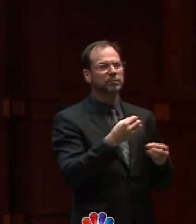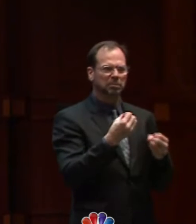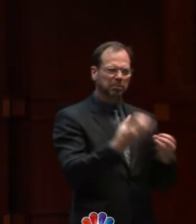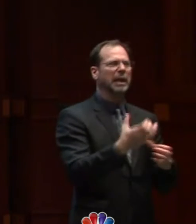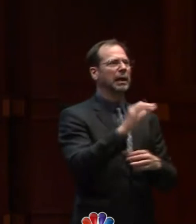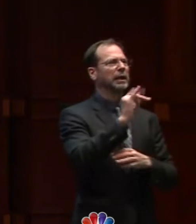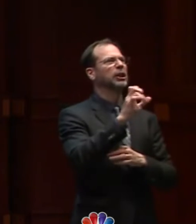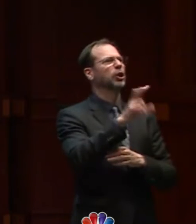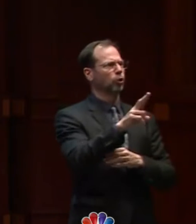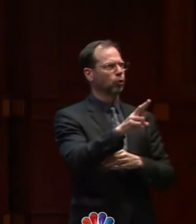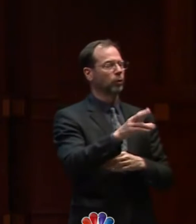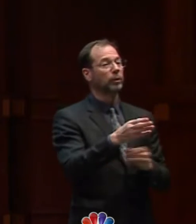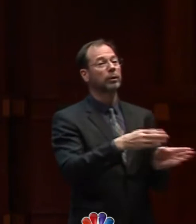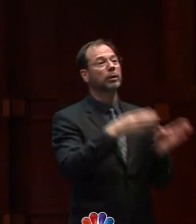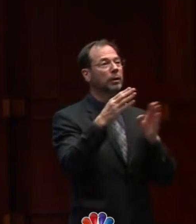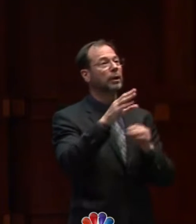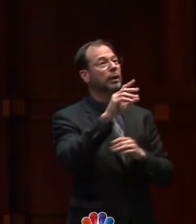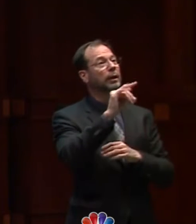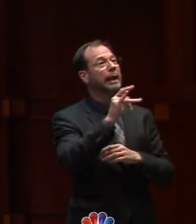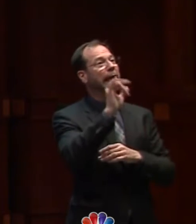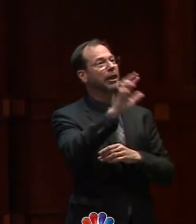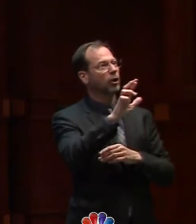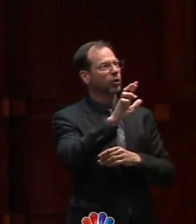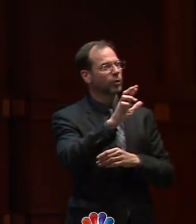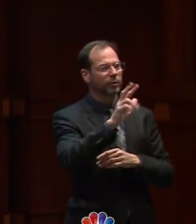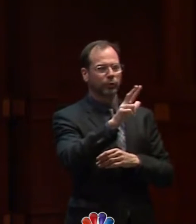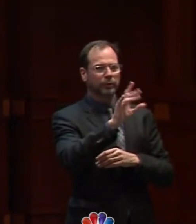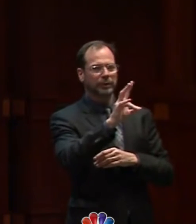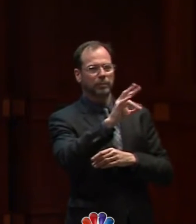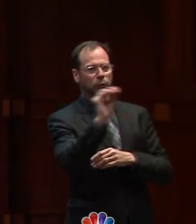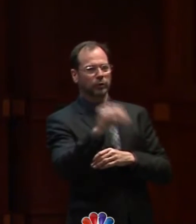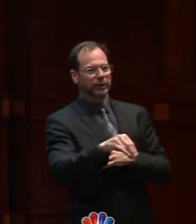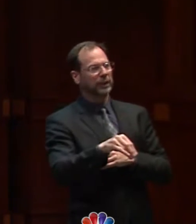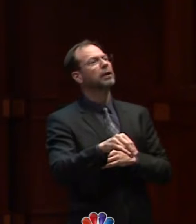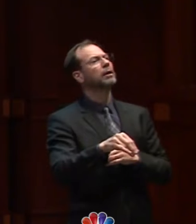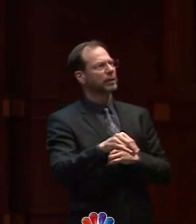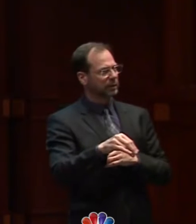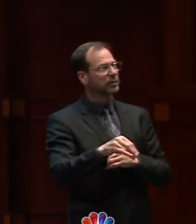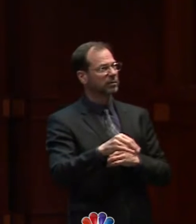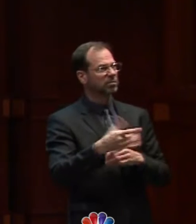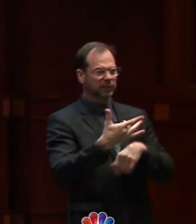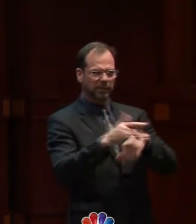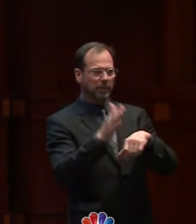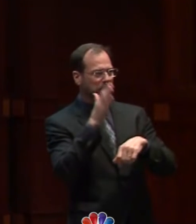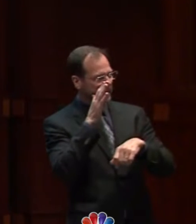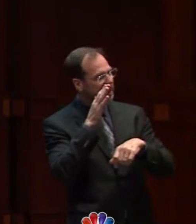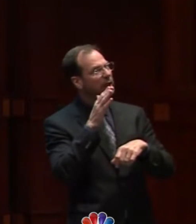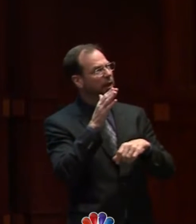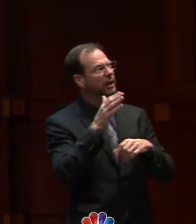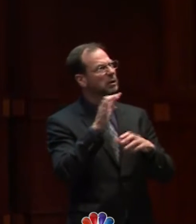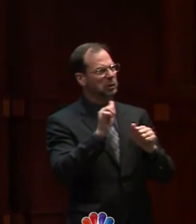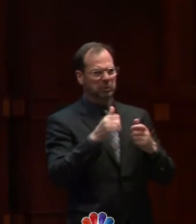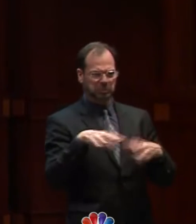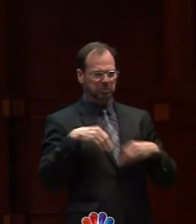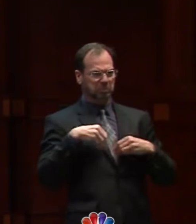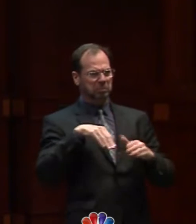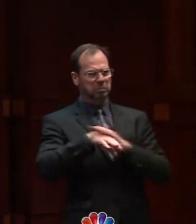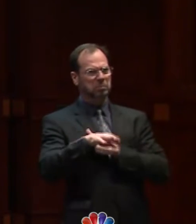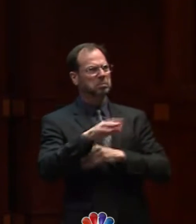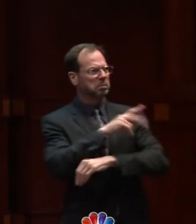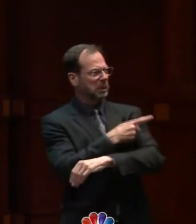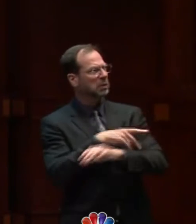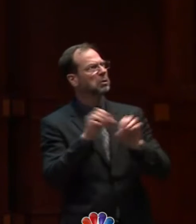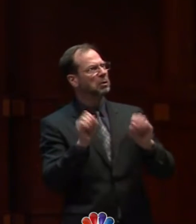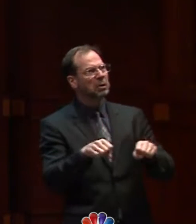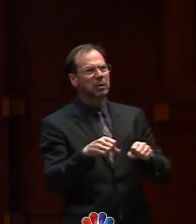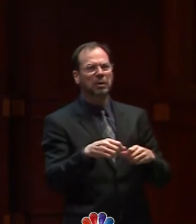ICU beds. If we move up to Tyler, about 37% of the beds are available right now to take a patient. So if